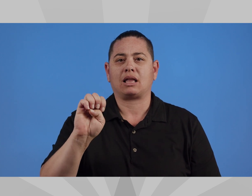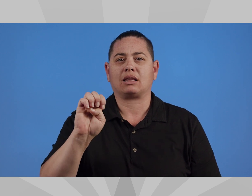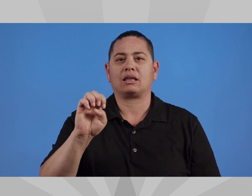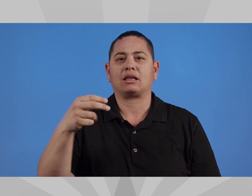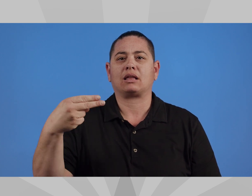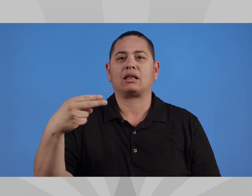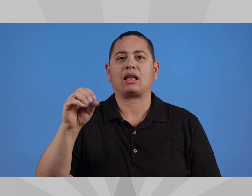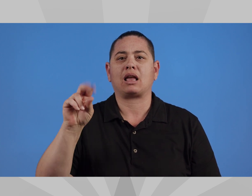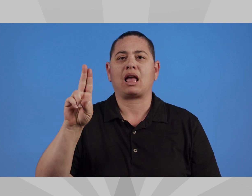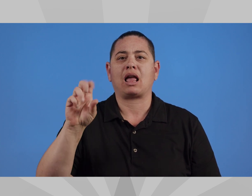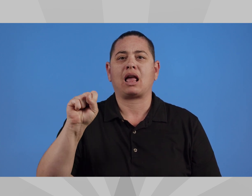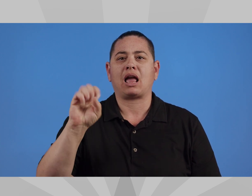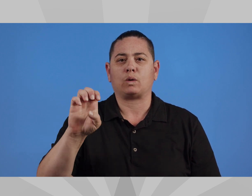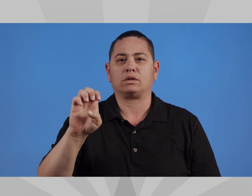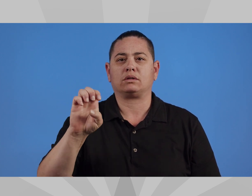www.wildmanforstatehousedist1.com.